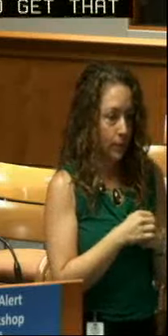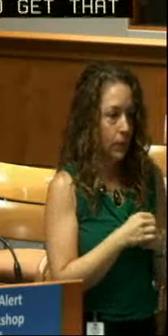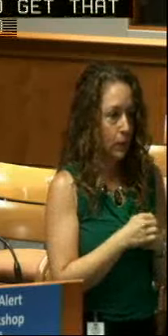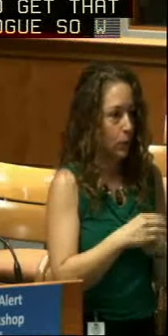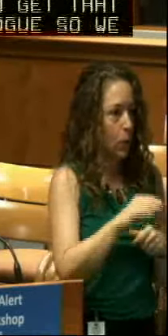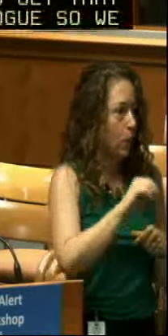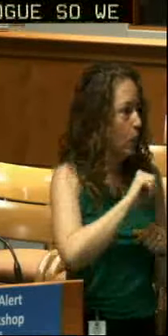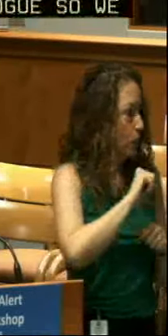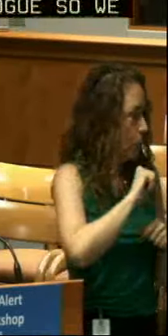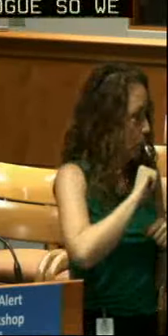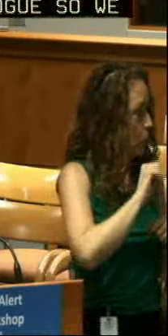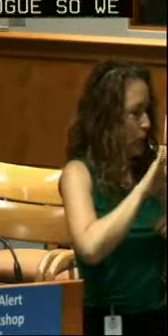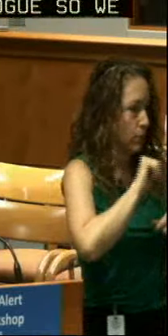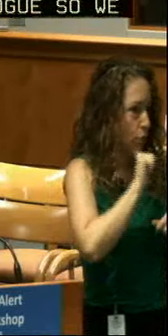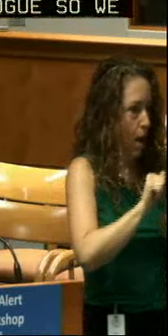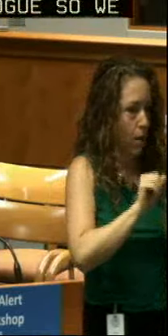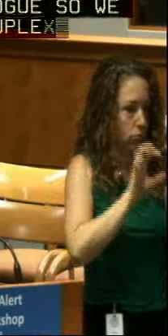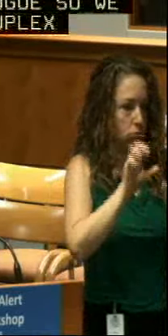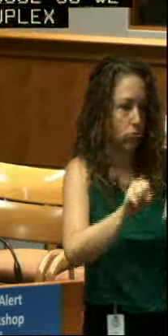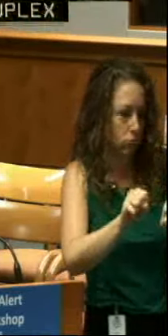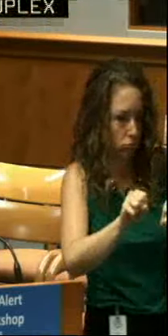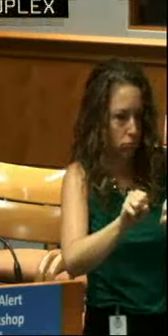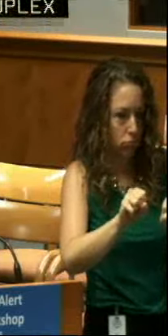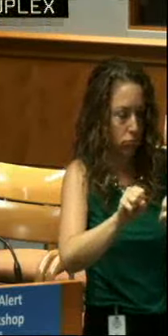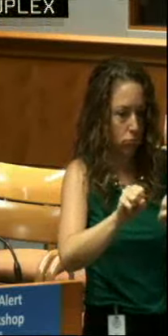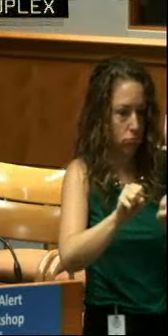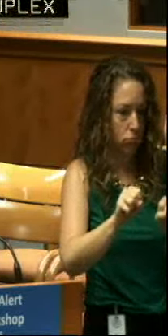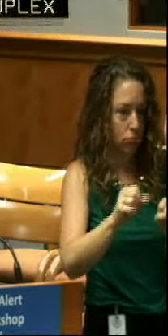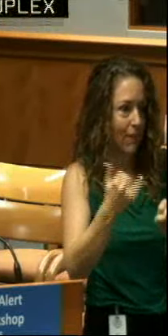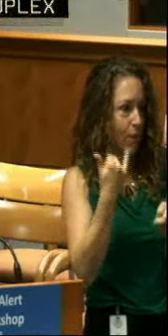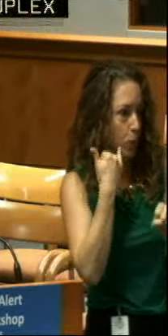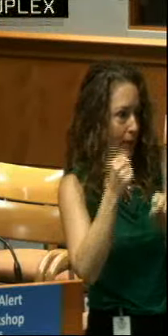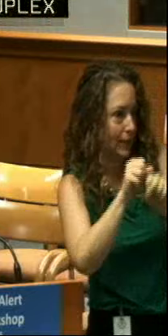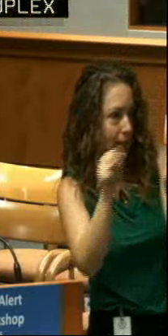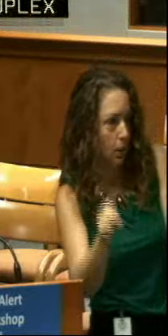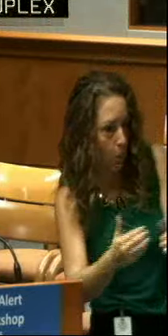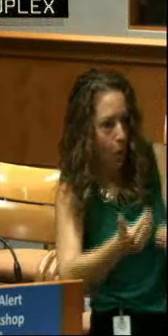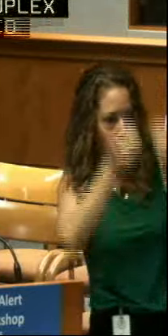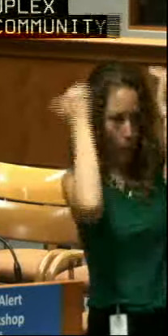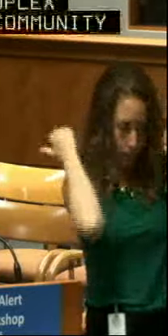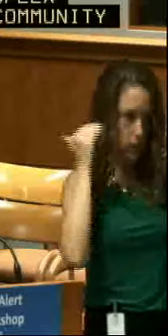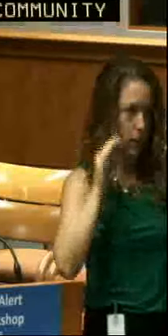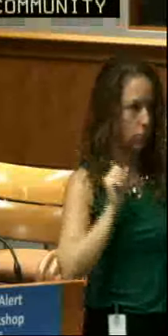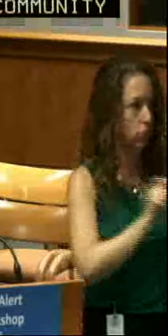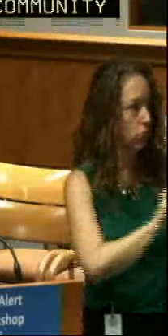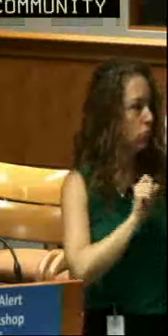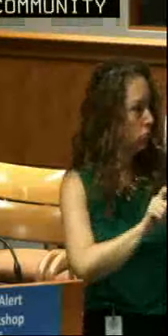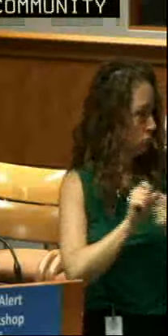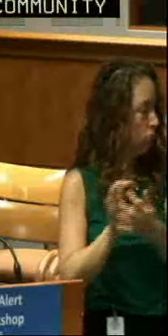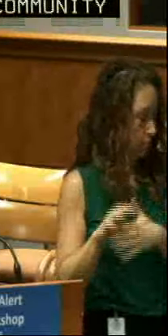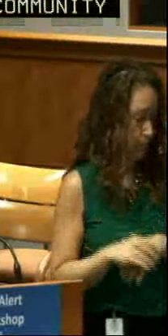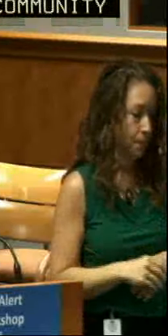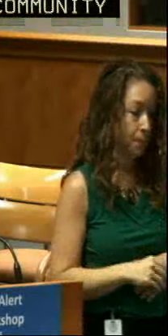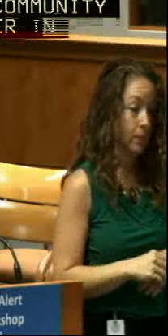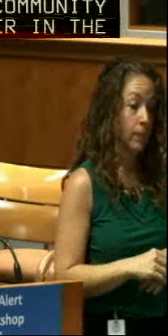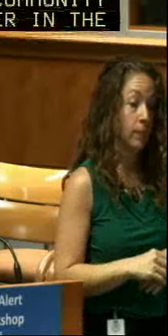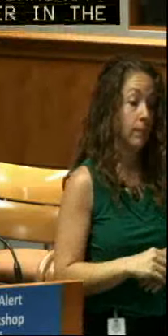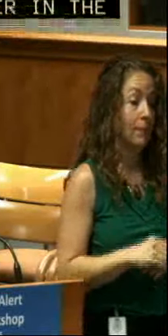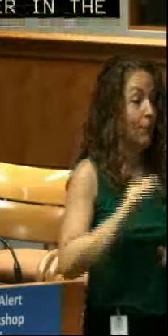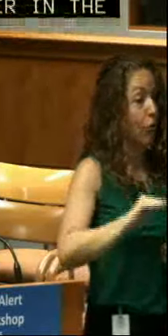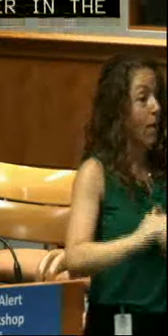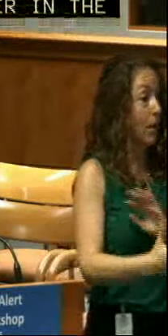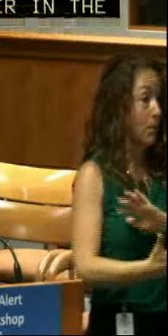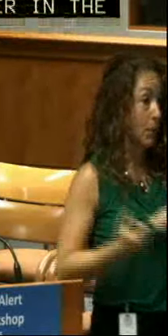community, is really a game changer in the immediacy of the response. The child abduction case offers another